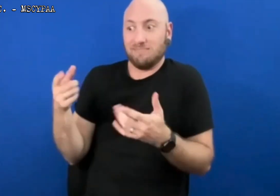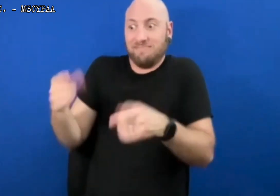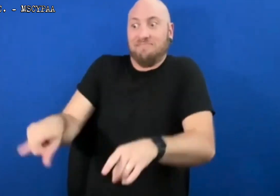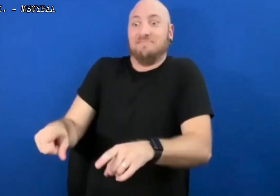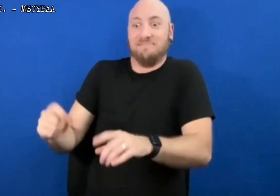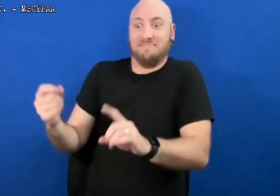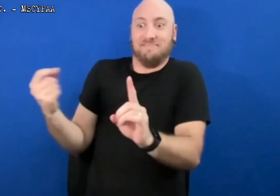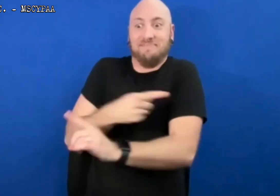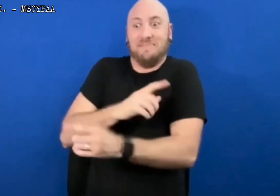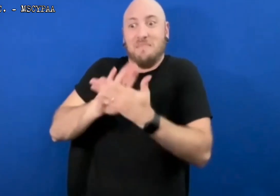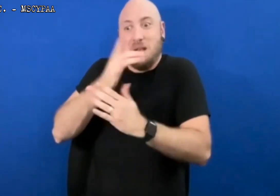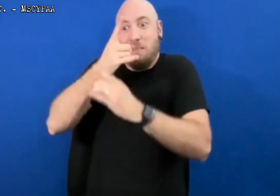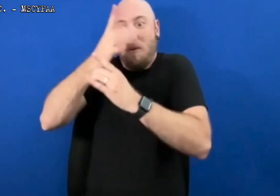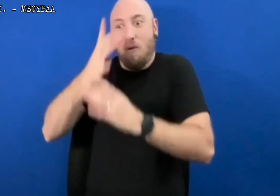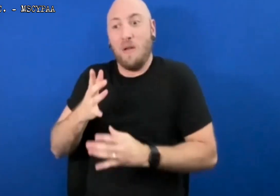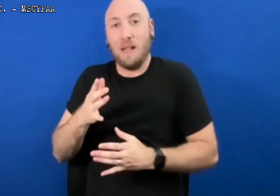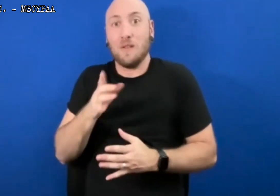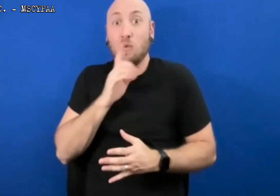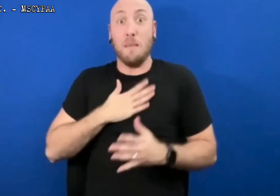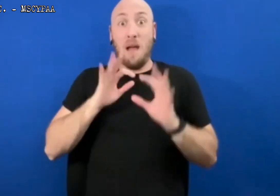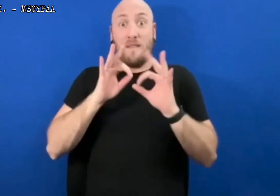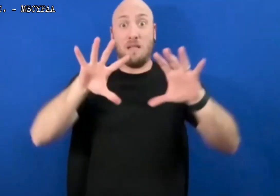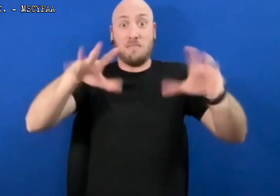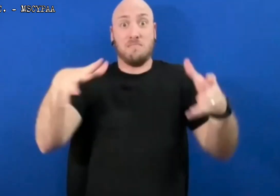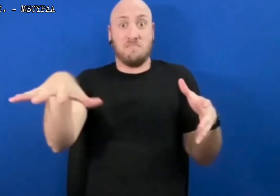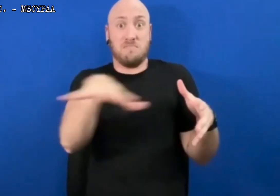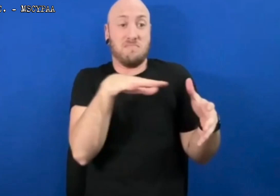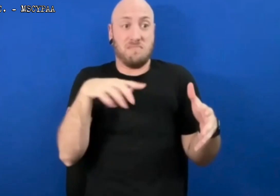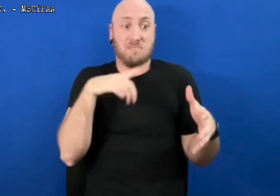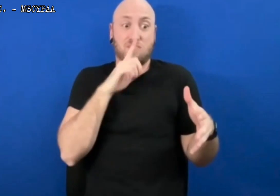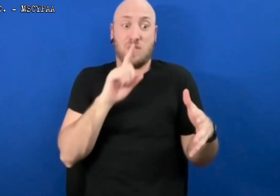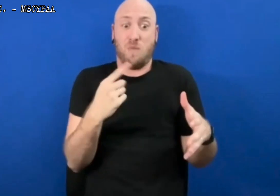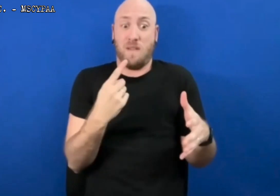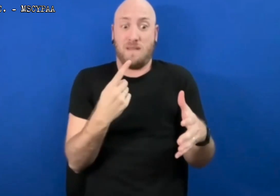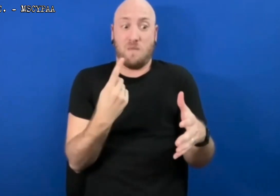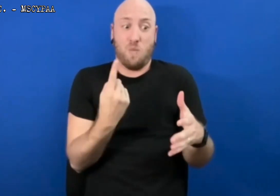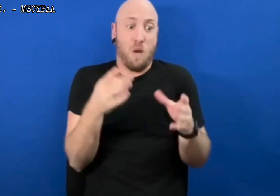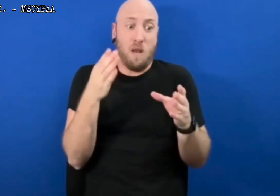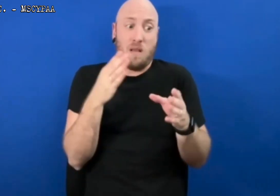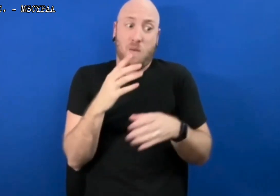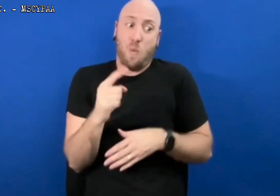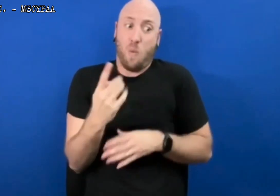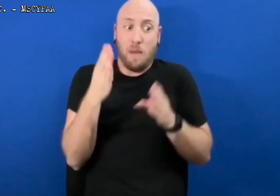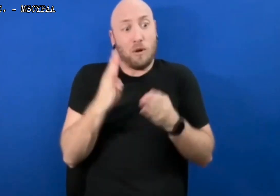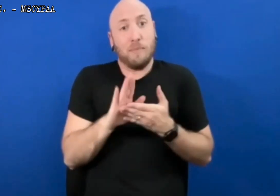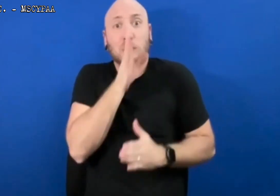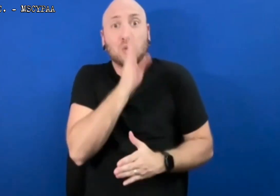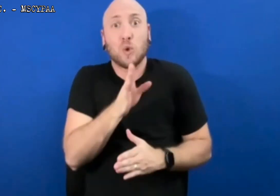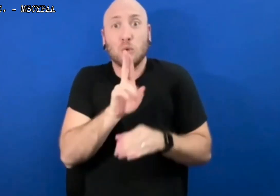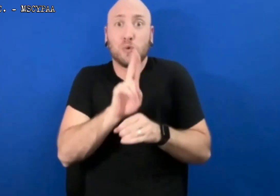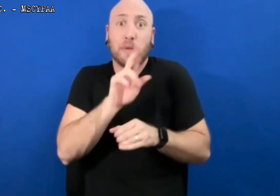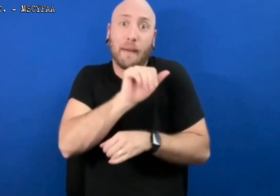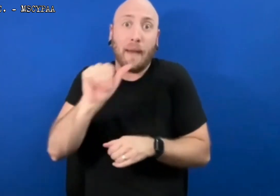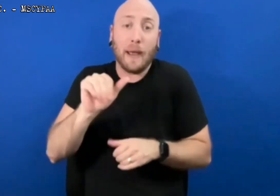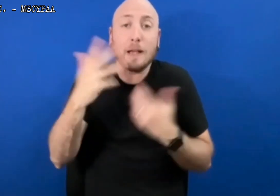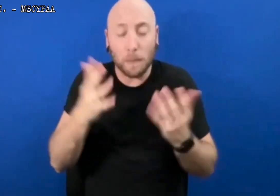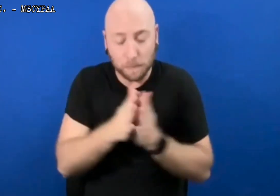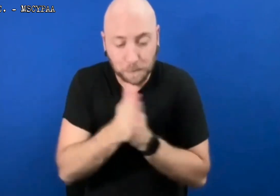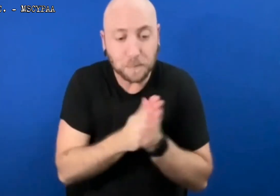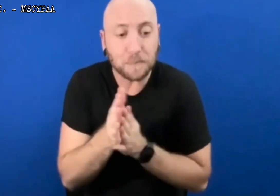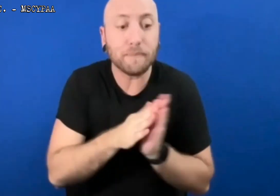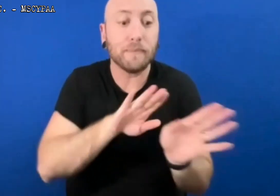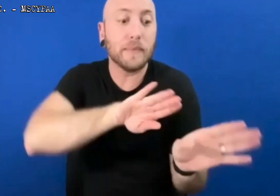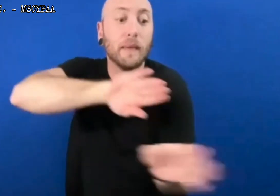few in my family to get sober and through AA. And you know so yeah, so I started drinking and drugging, and